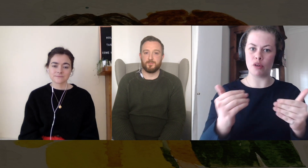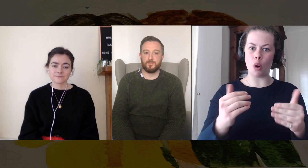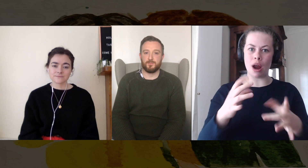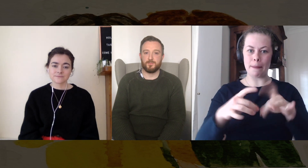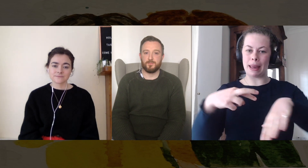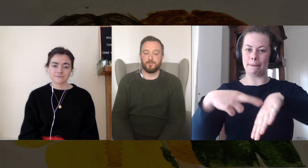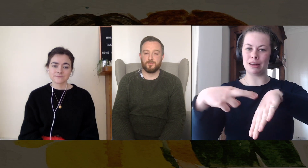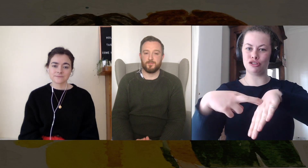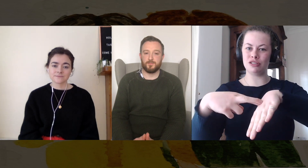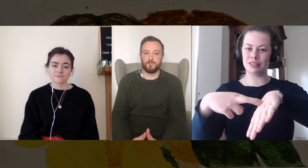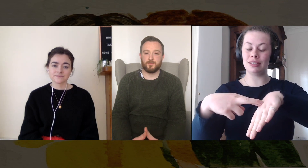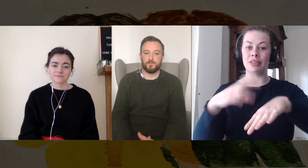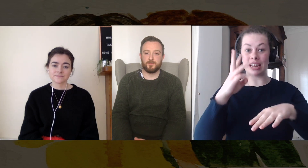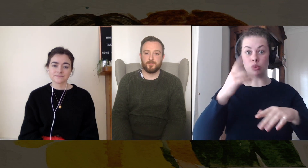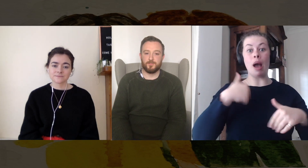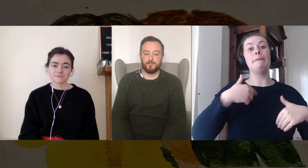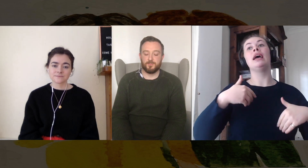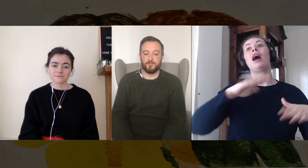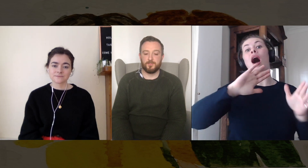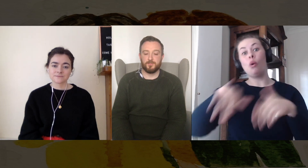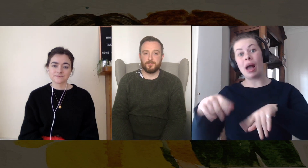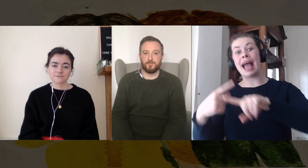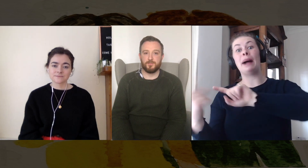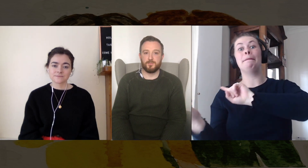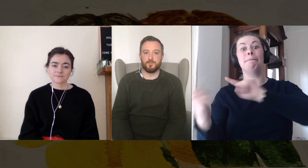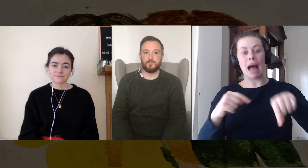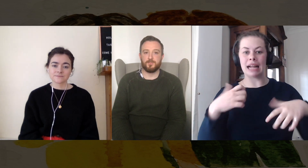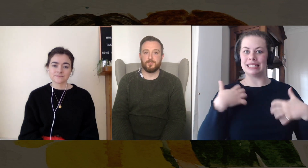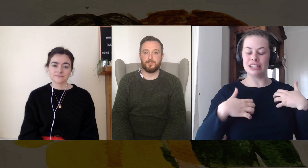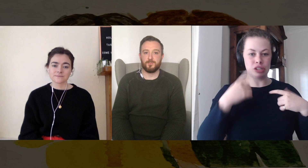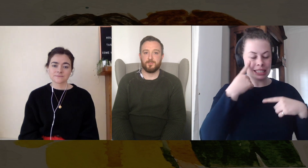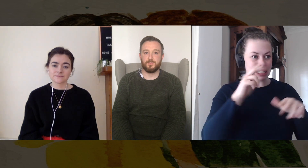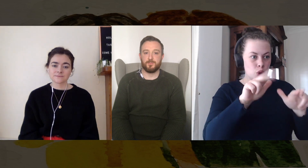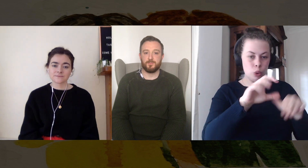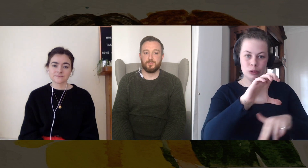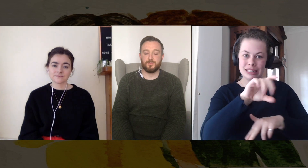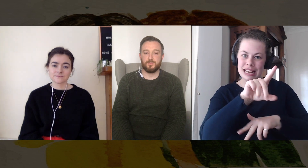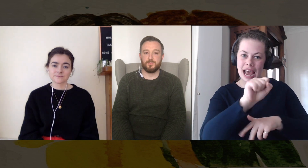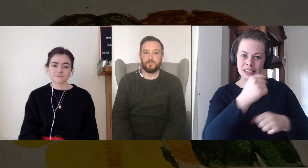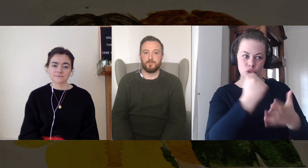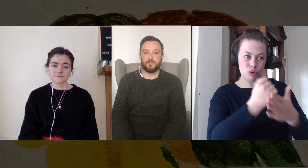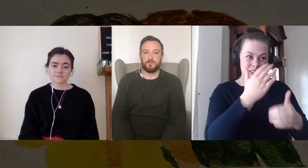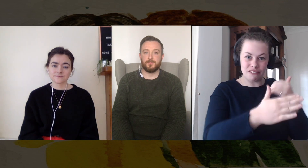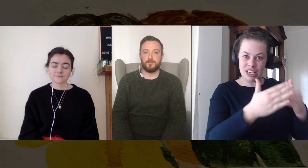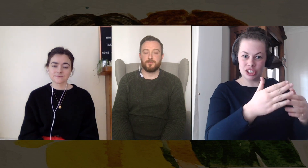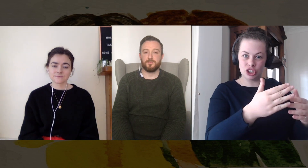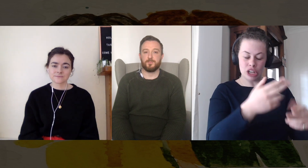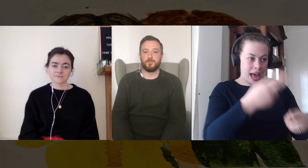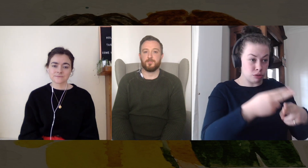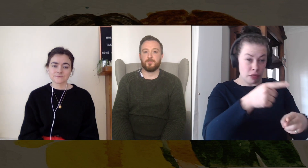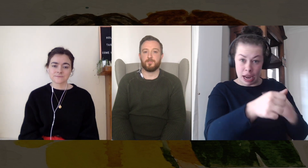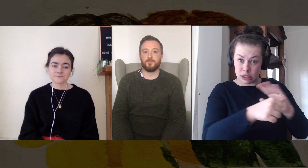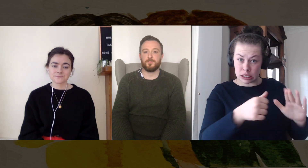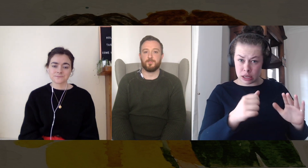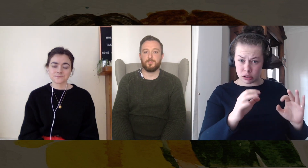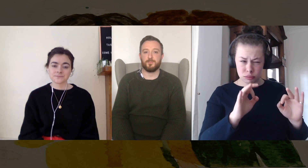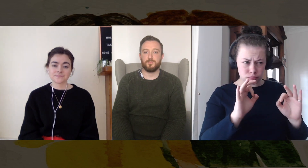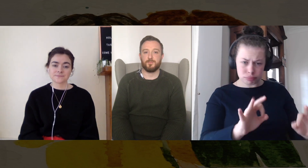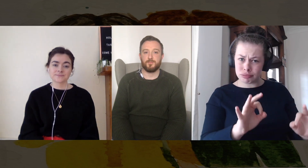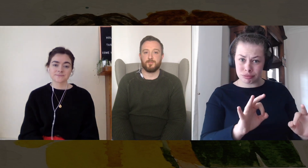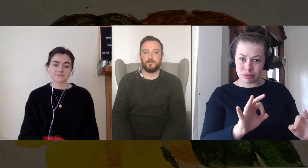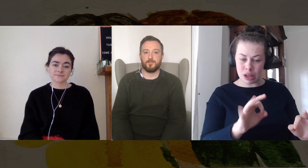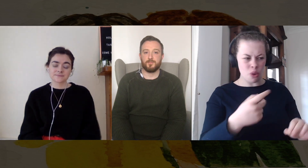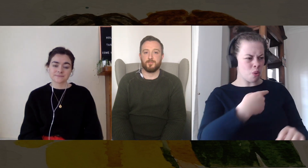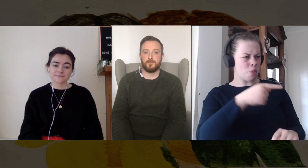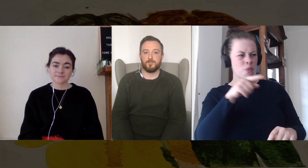as clay. You're not a perfect product yet. Like you've got what you need to move forward. Yeah. Which is why, like, having